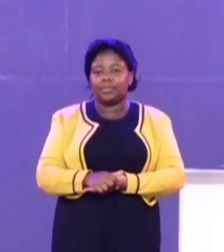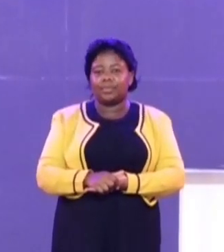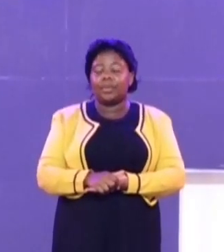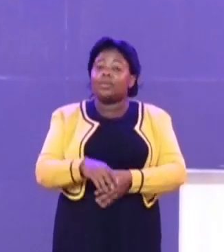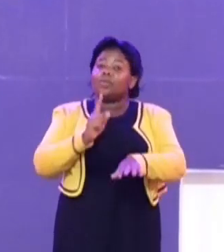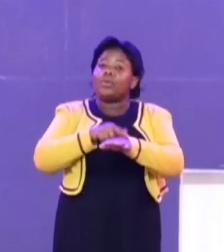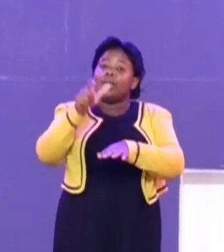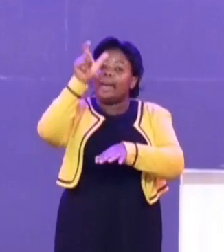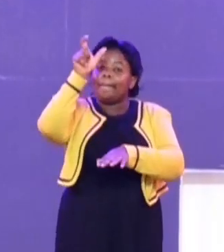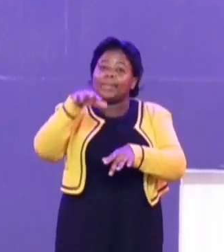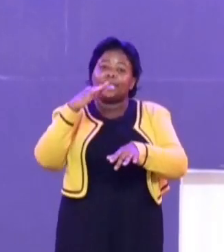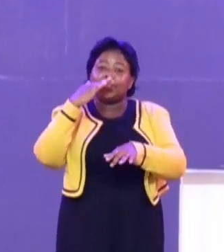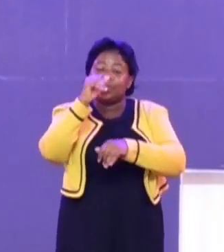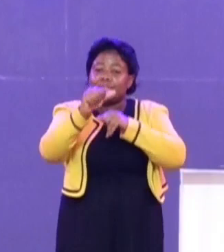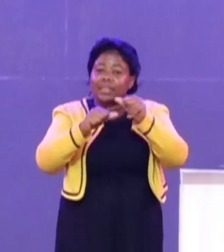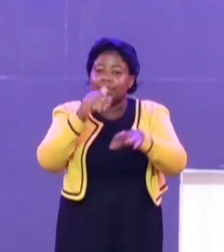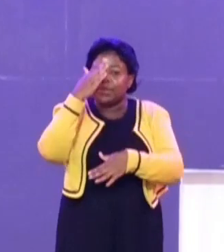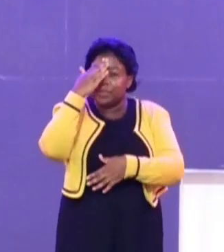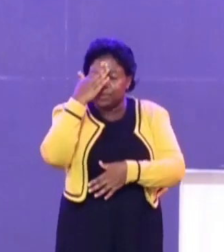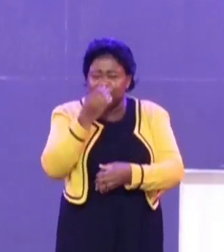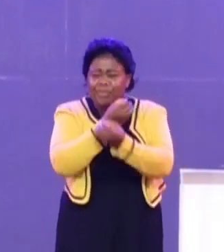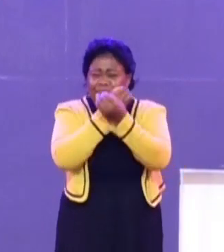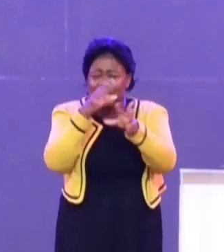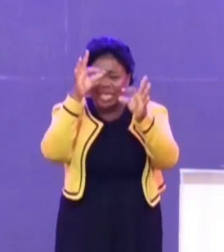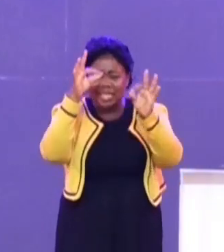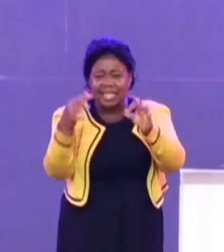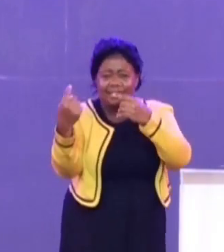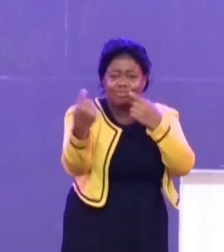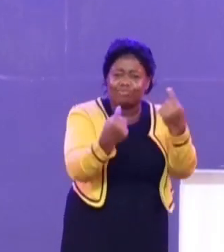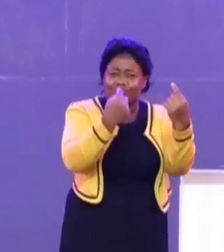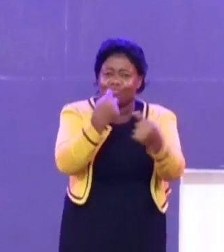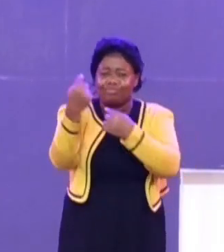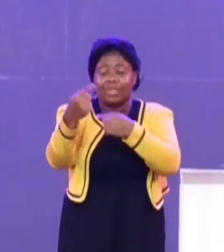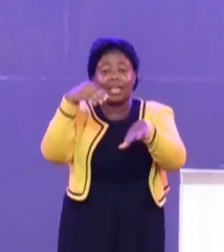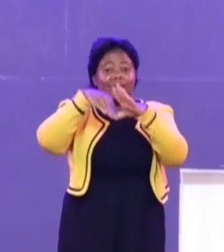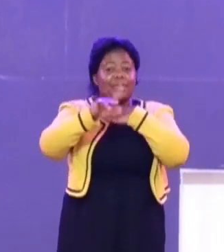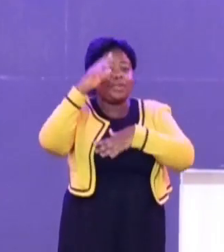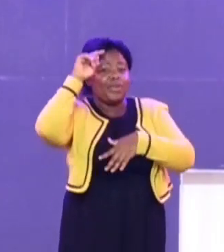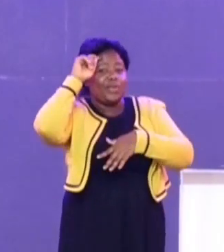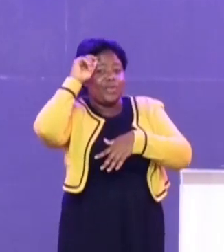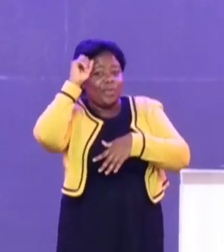someone talks about humility, there are many things that come in your